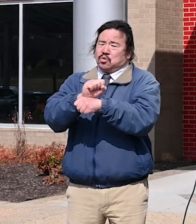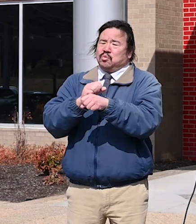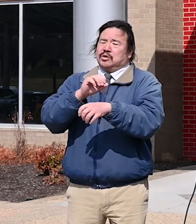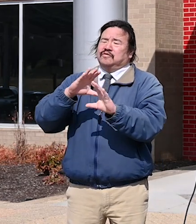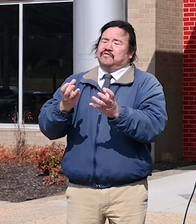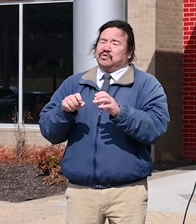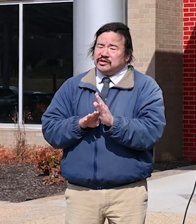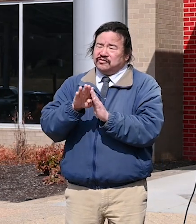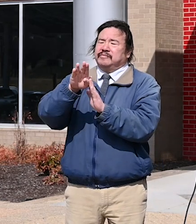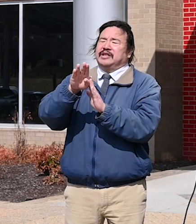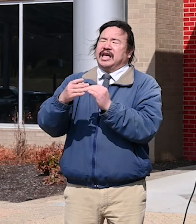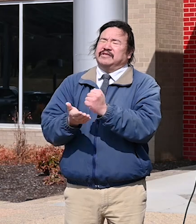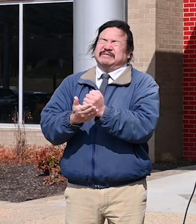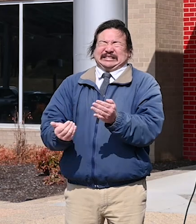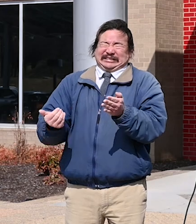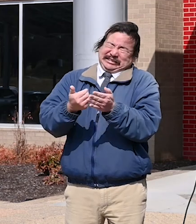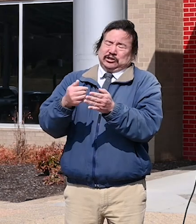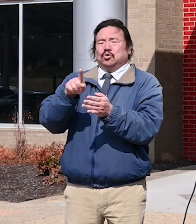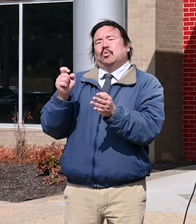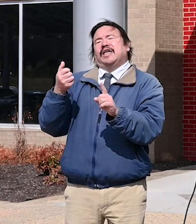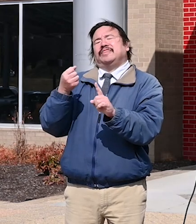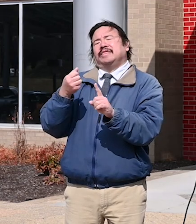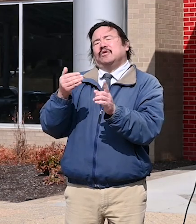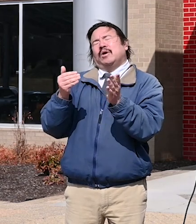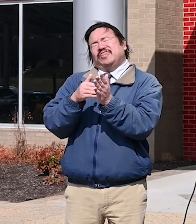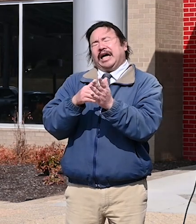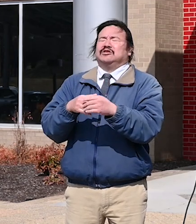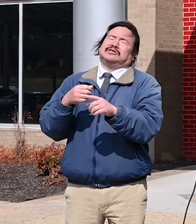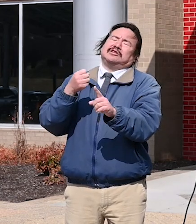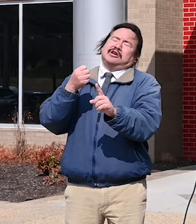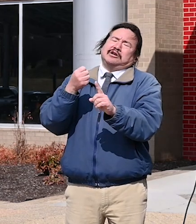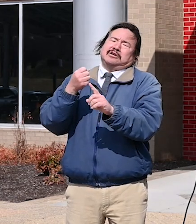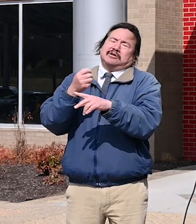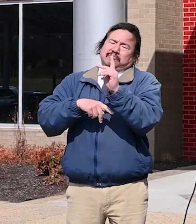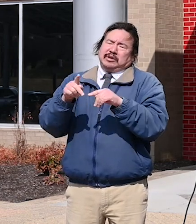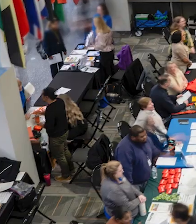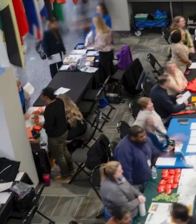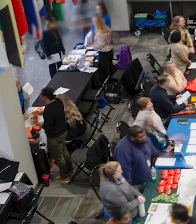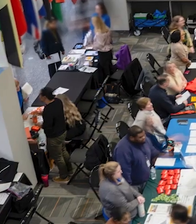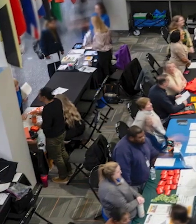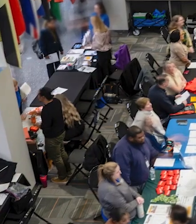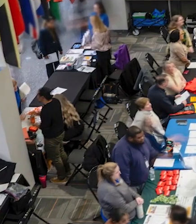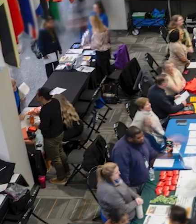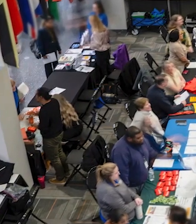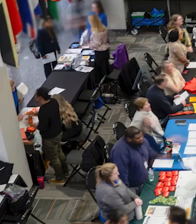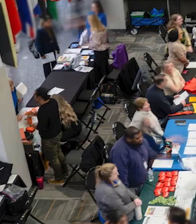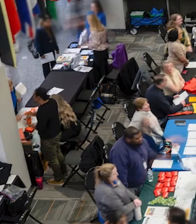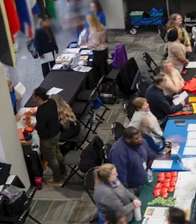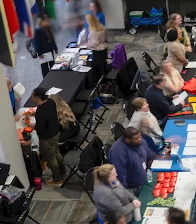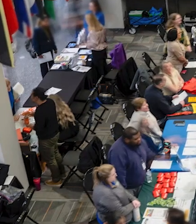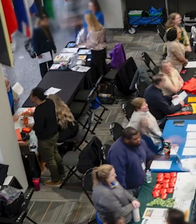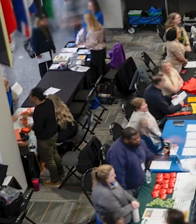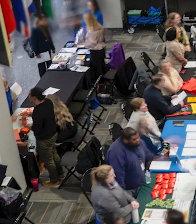development has helped nearly 1,000 impacted federal workers or contractors. We knew we needed